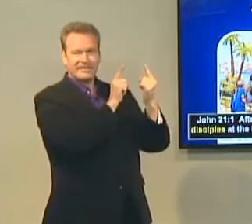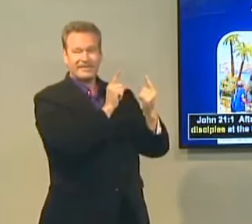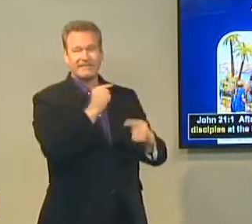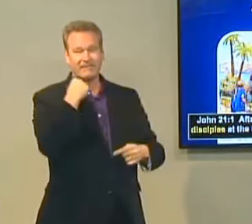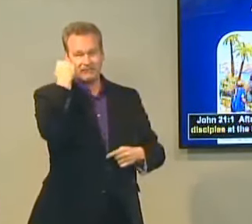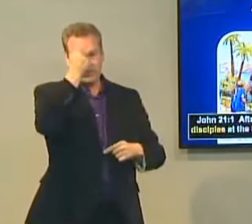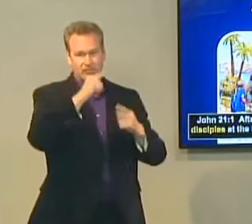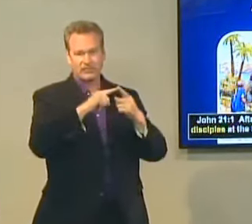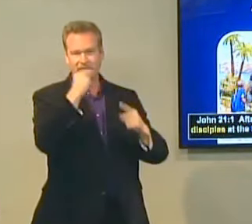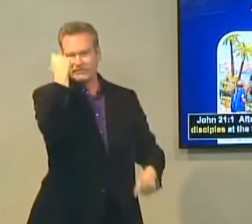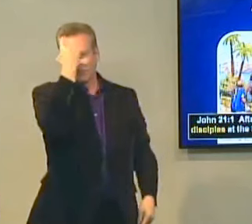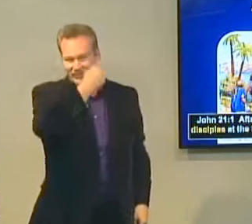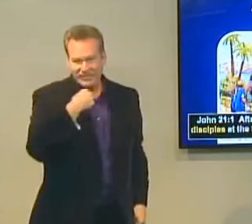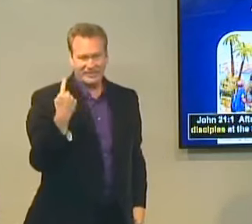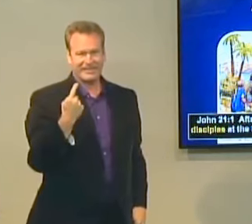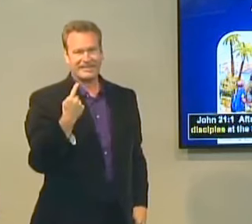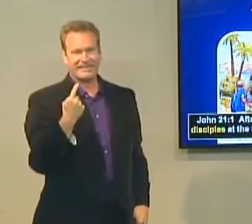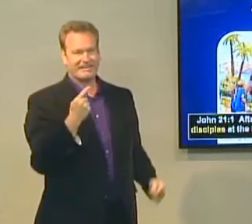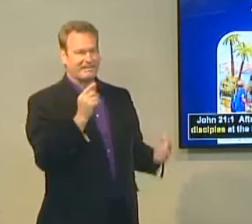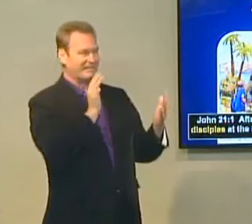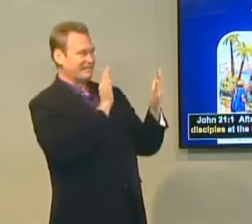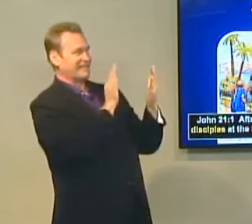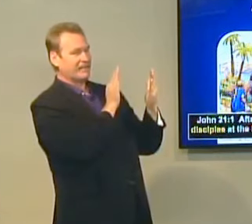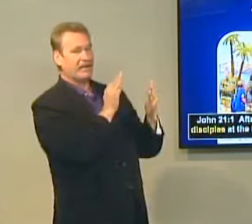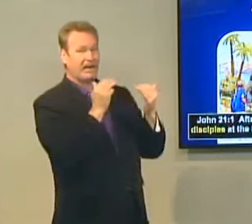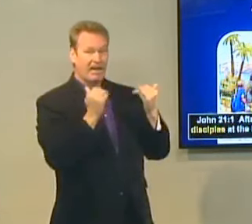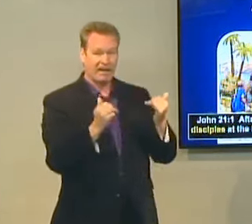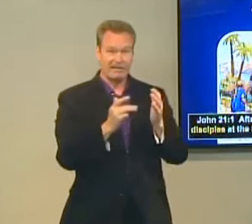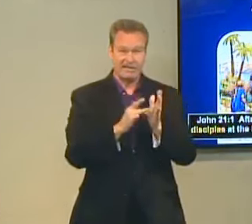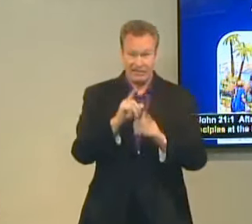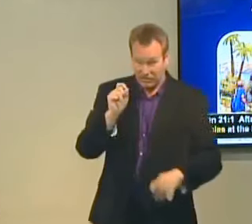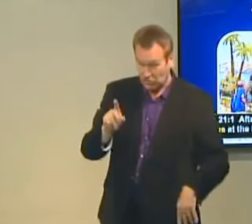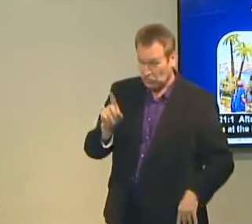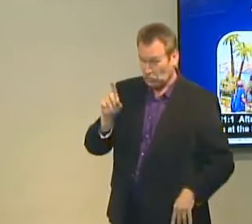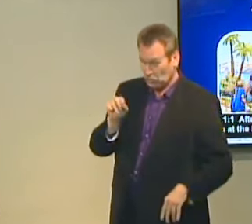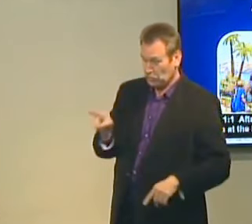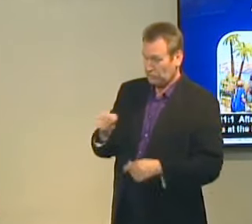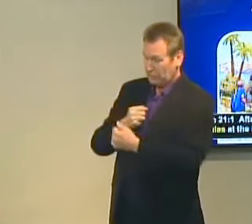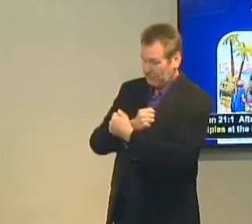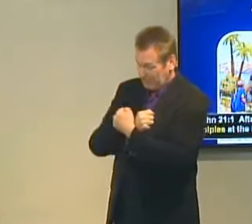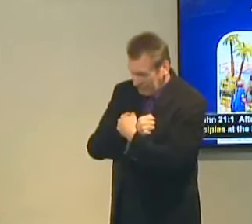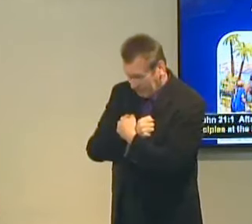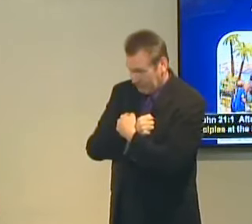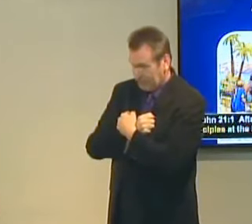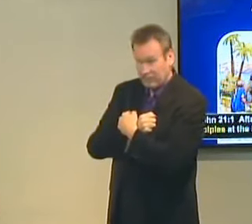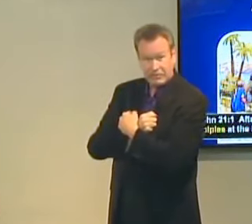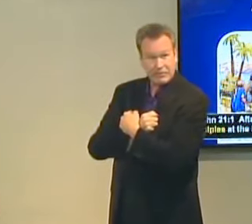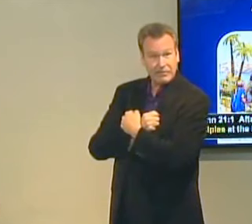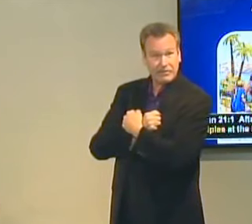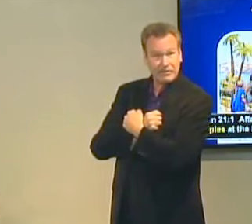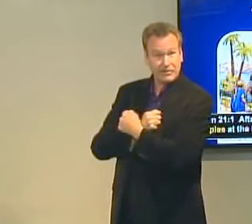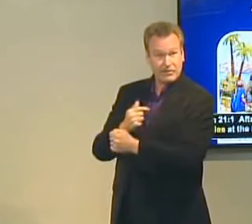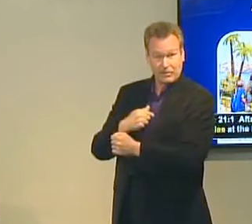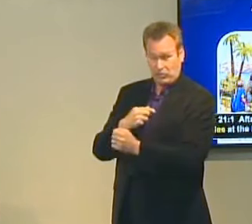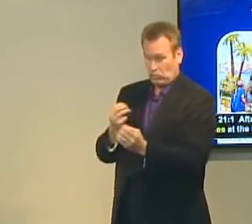But Peter was talking to Jesus by himself. Face to face with Jesus. And Jesus said to him. Do you love me?